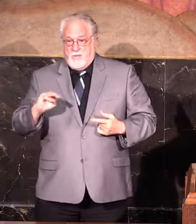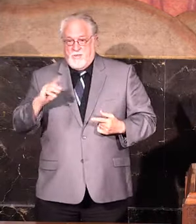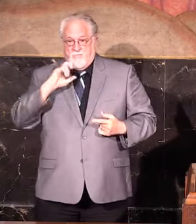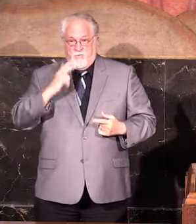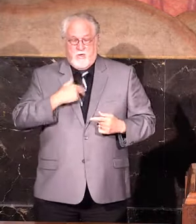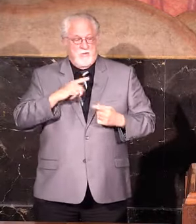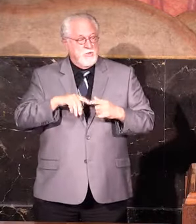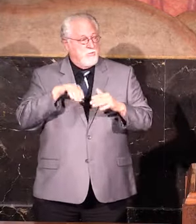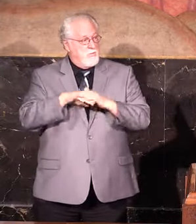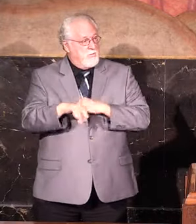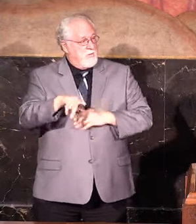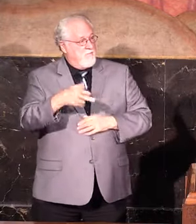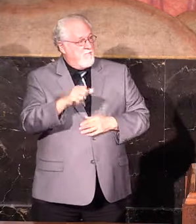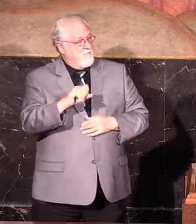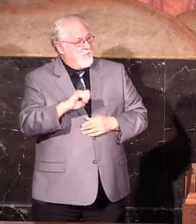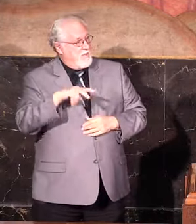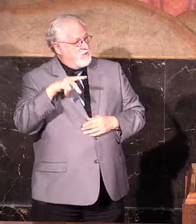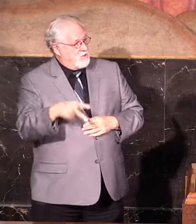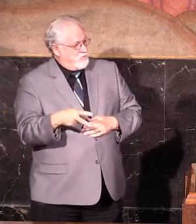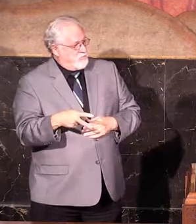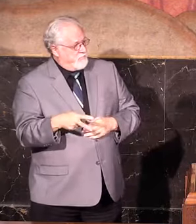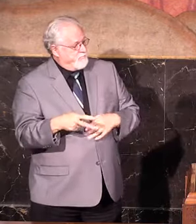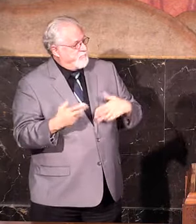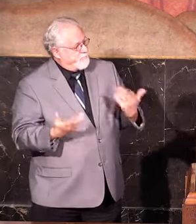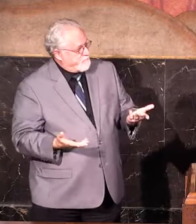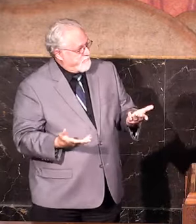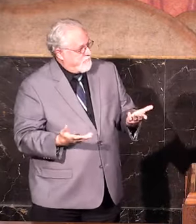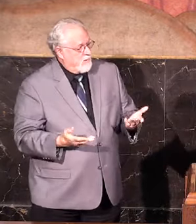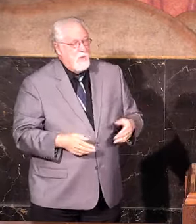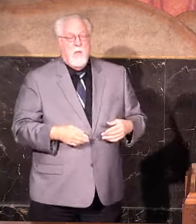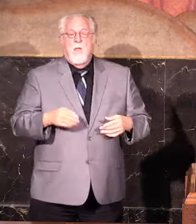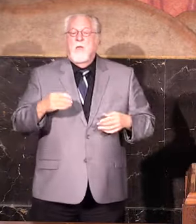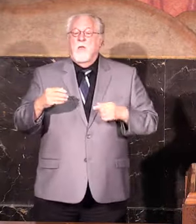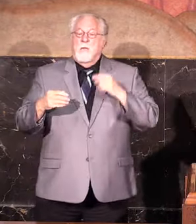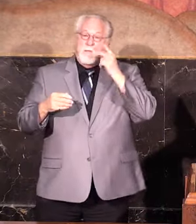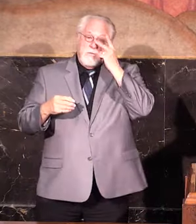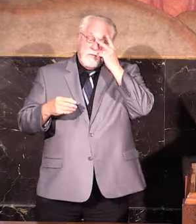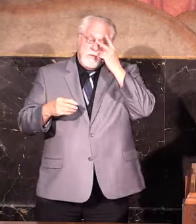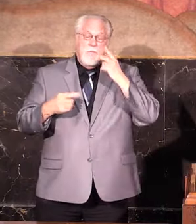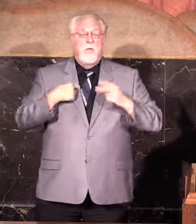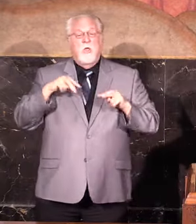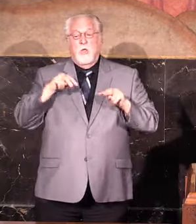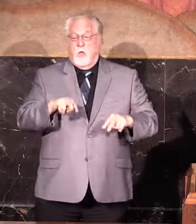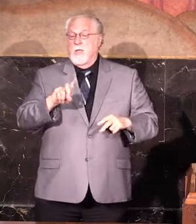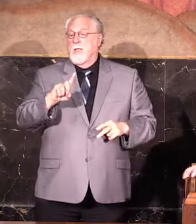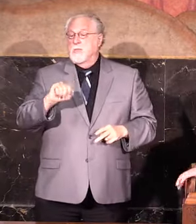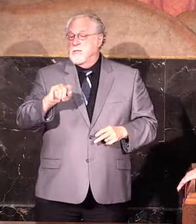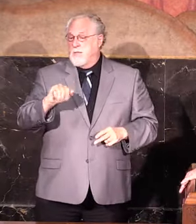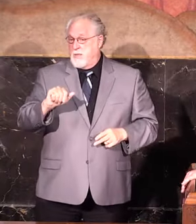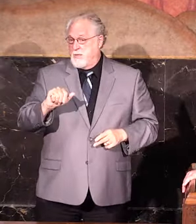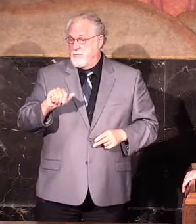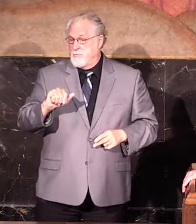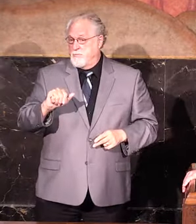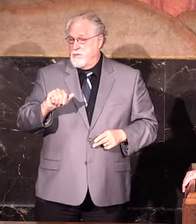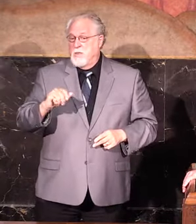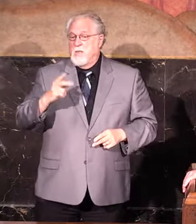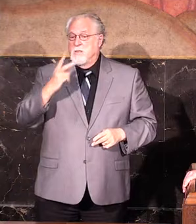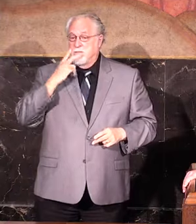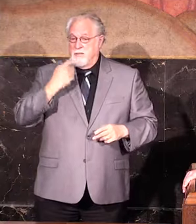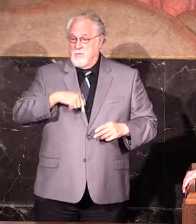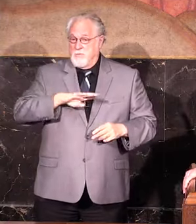enter phase 2, as you would hope? Well, as we look at the data, we need to see that we meet the gating